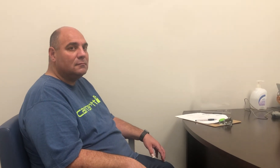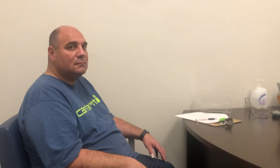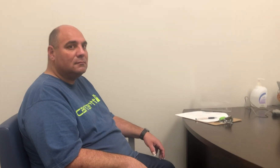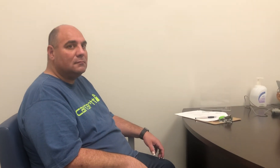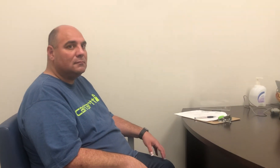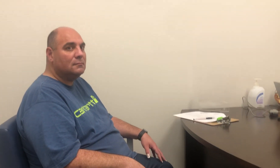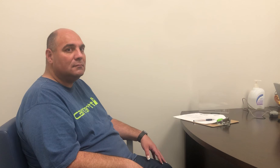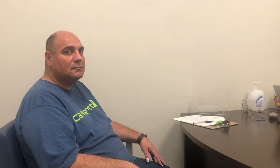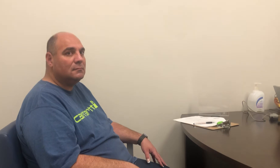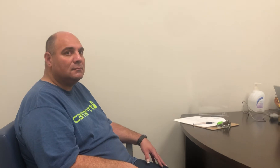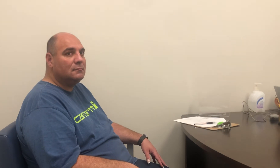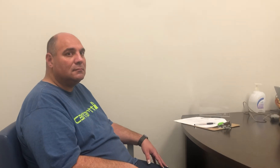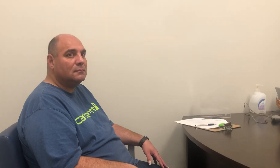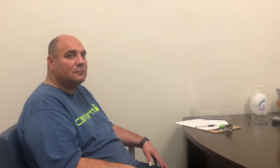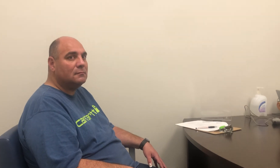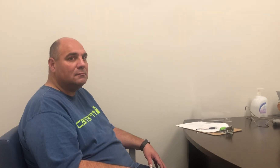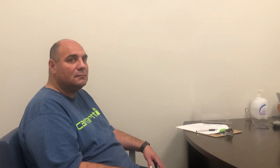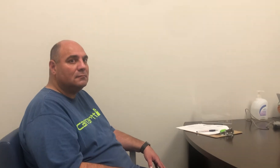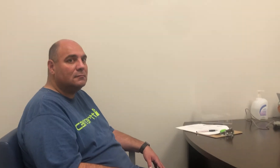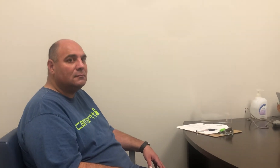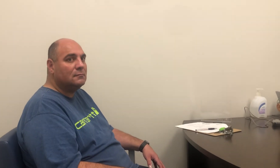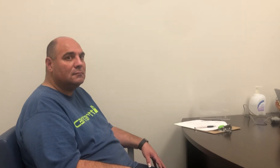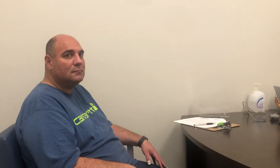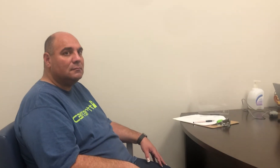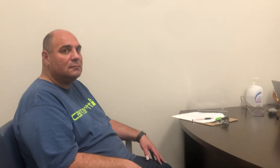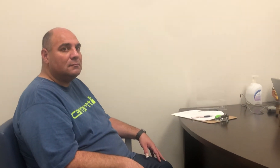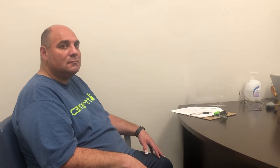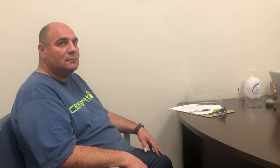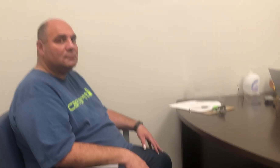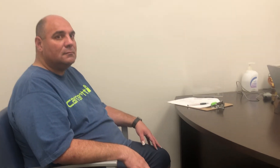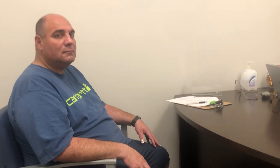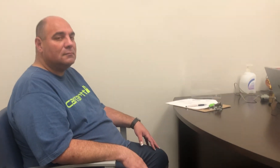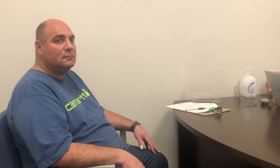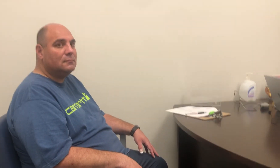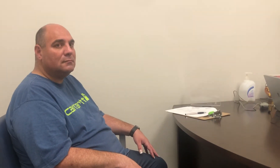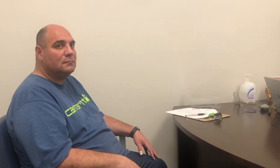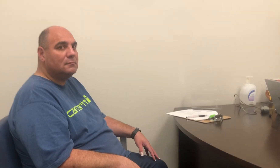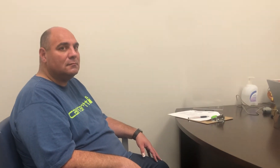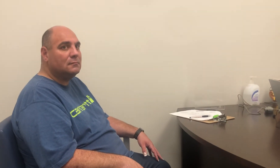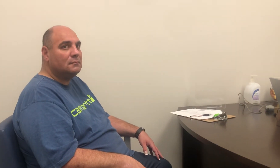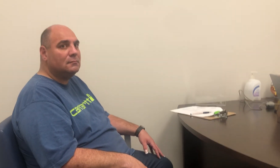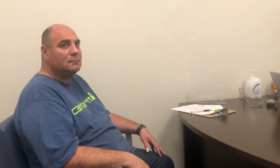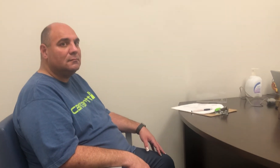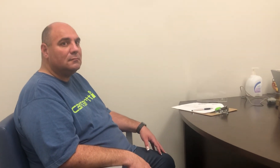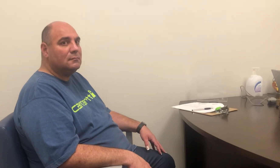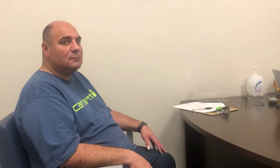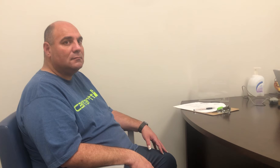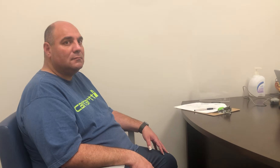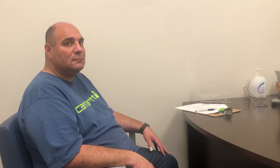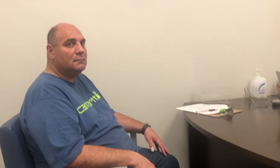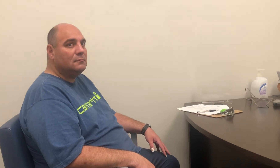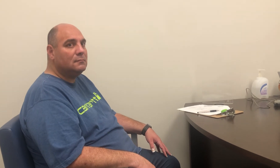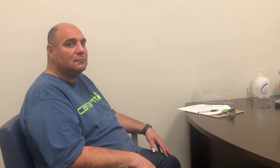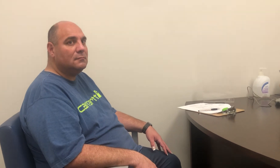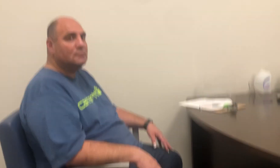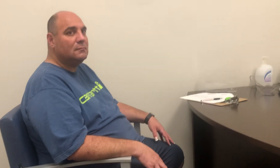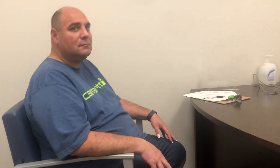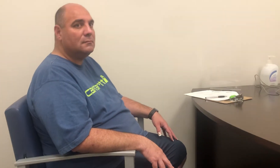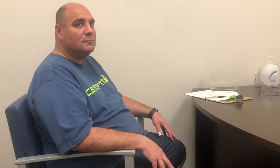Uh-huh. and he passed subtest 7. So he Mhm. has that language, even though on paper it